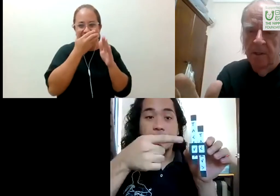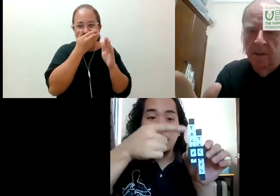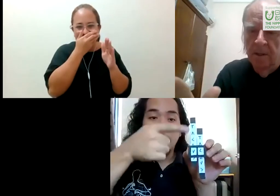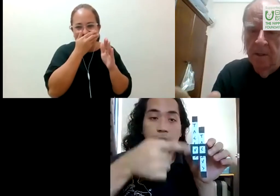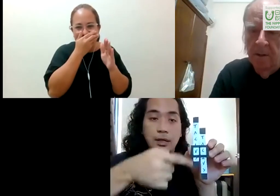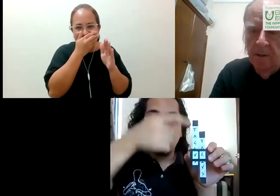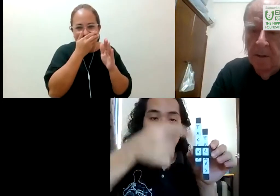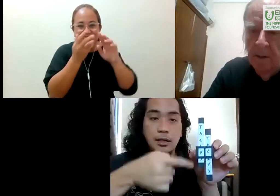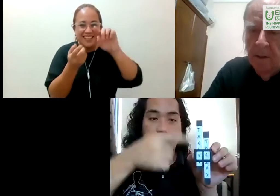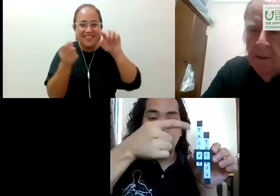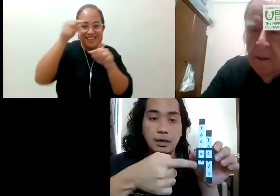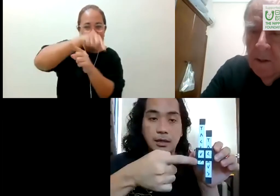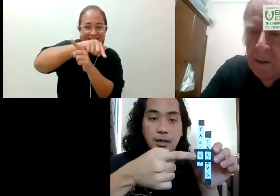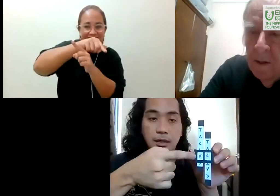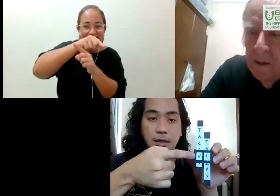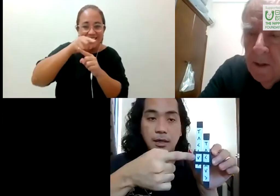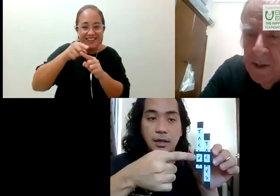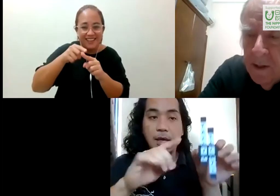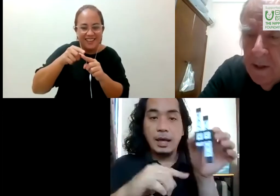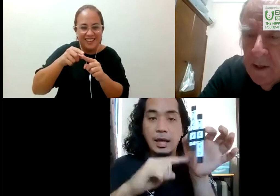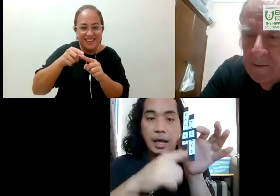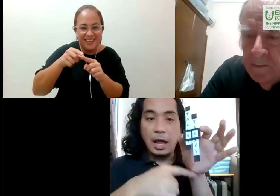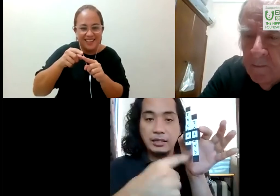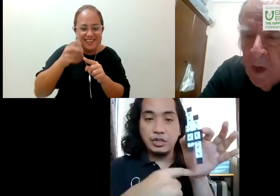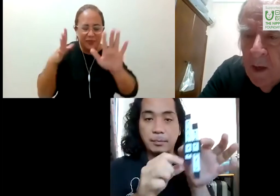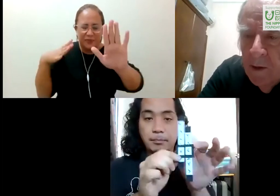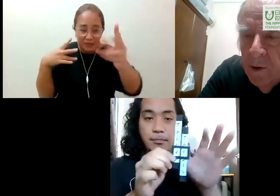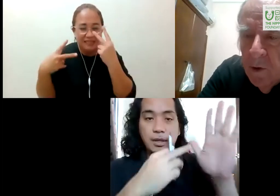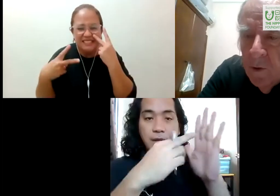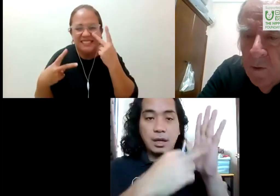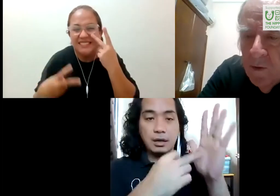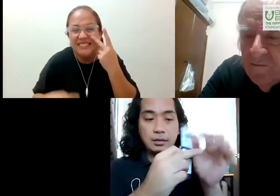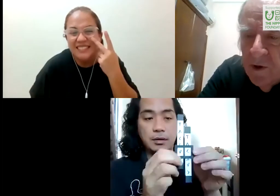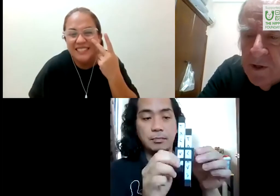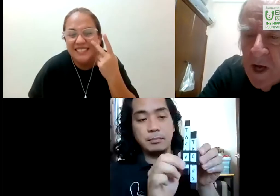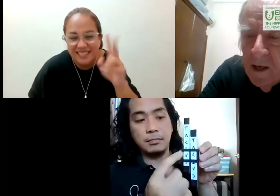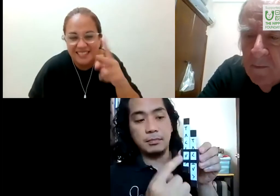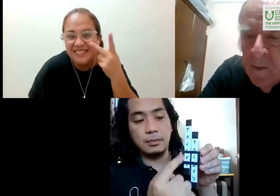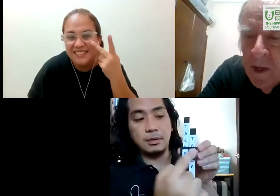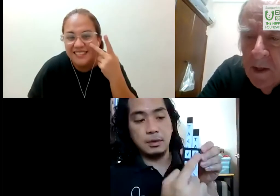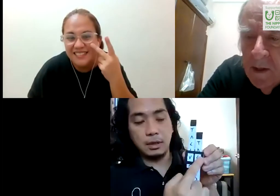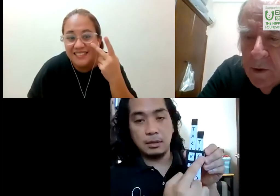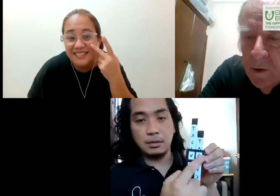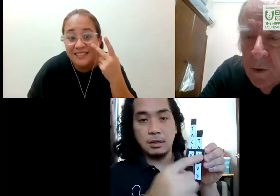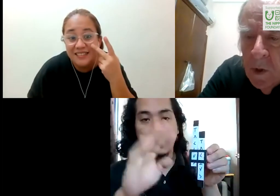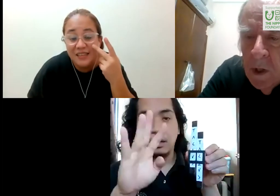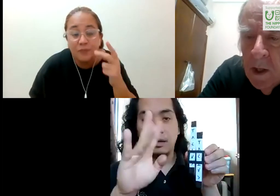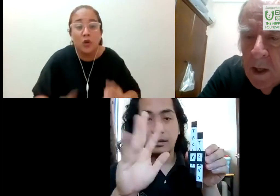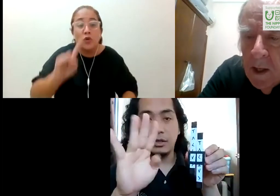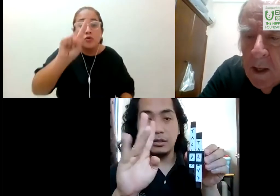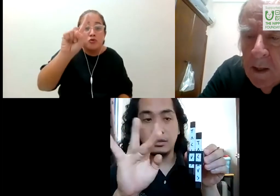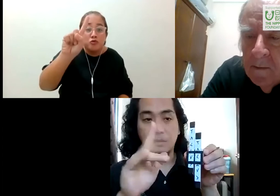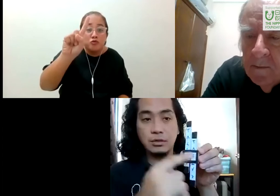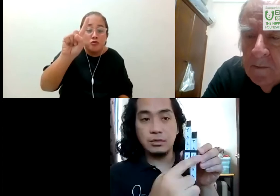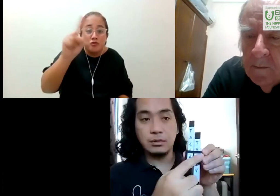Flip it upside down, sir. let me see. Do the first column, do